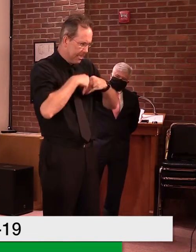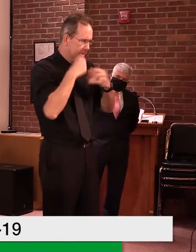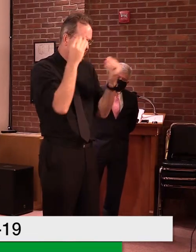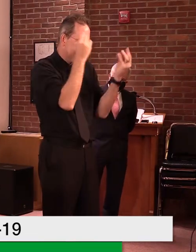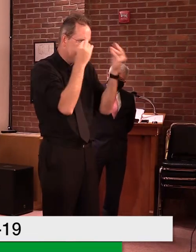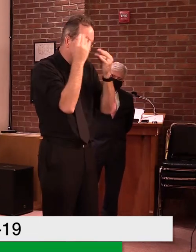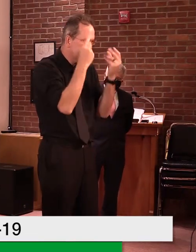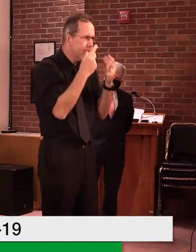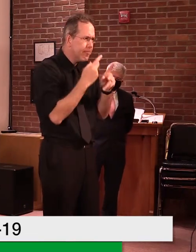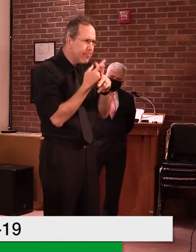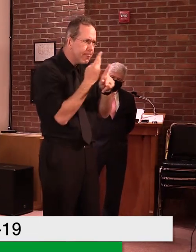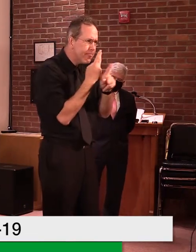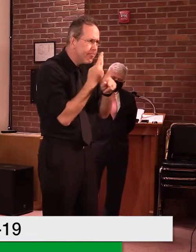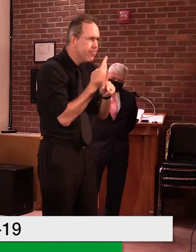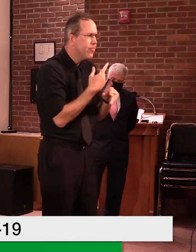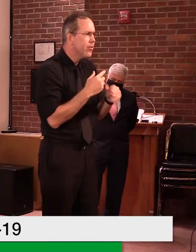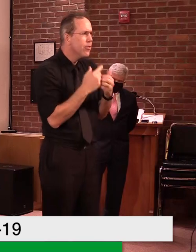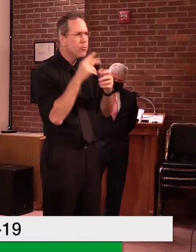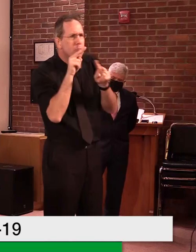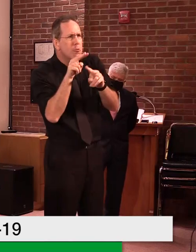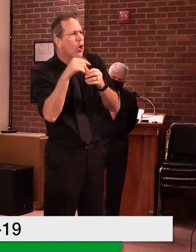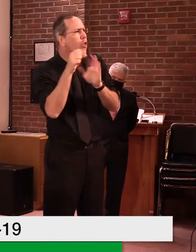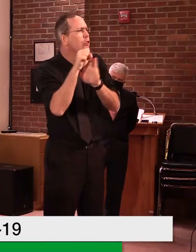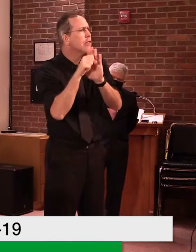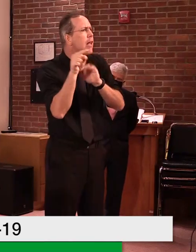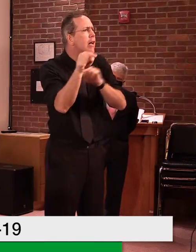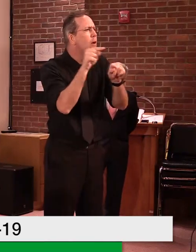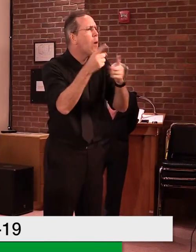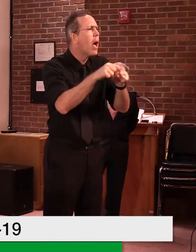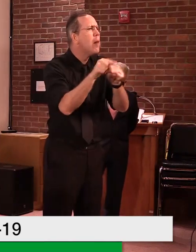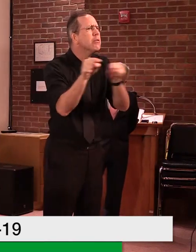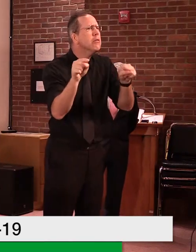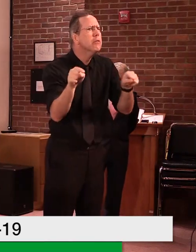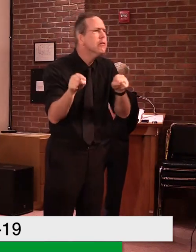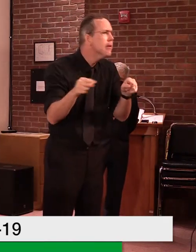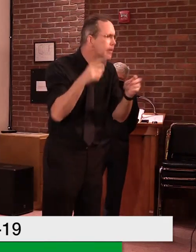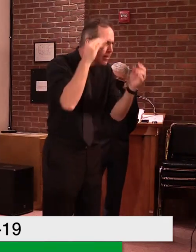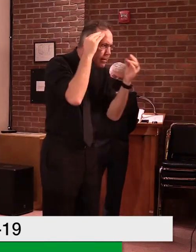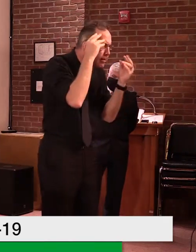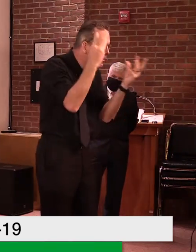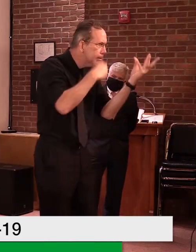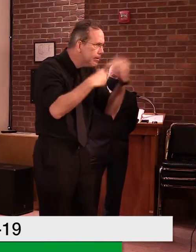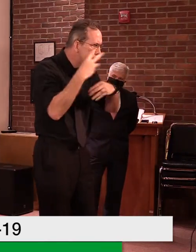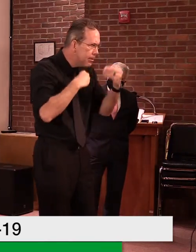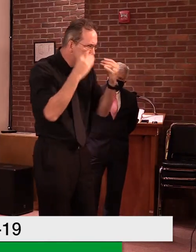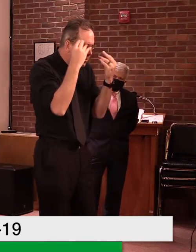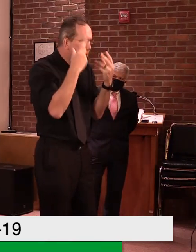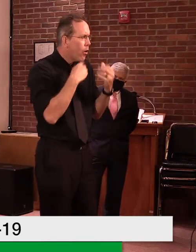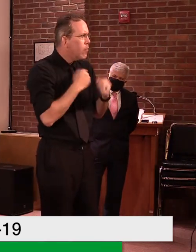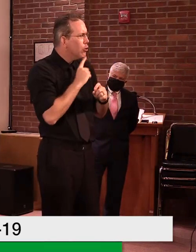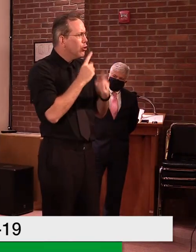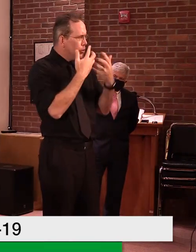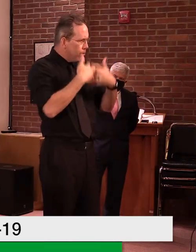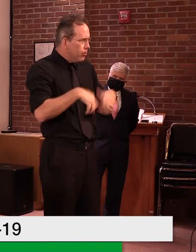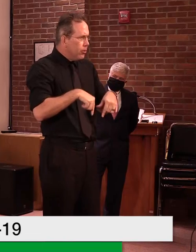watching other states that have had a resurgence, and wanting to make sure that